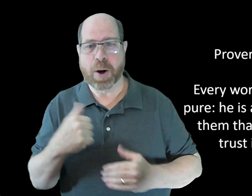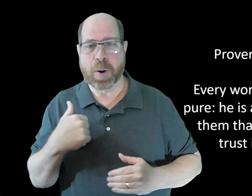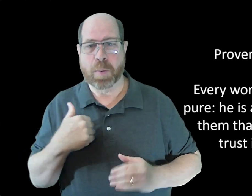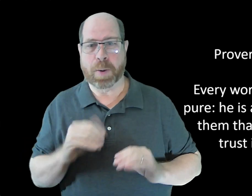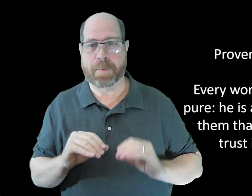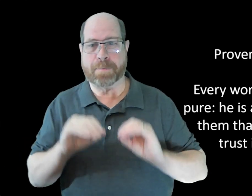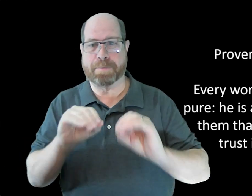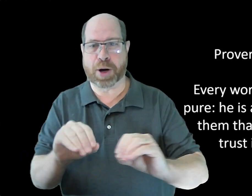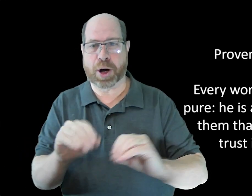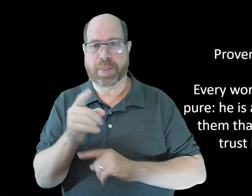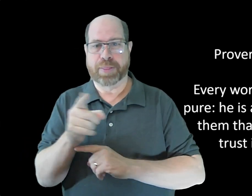muted.